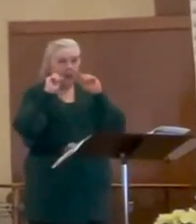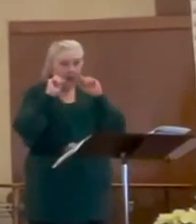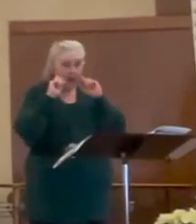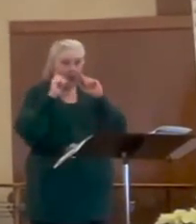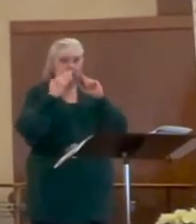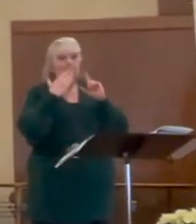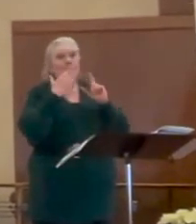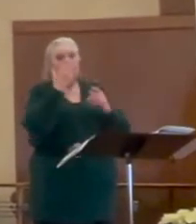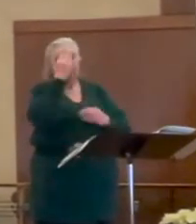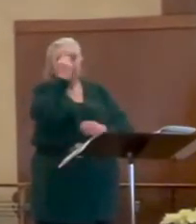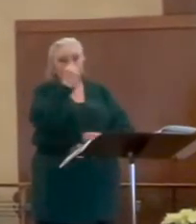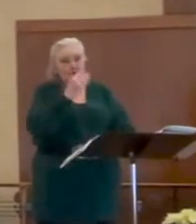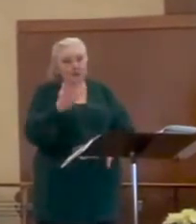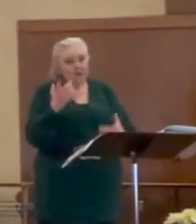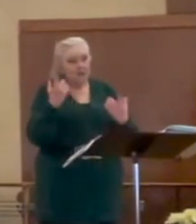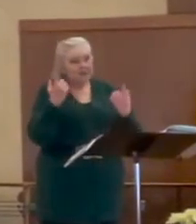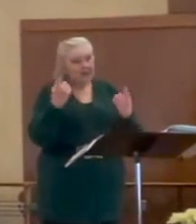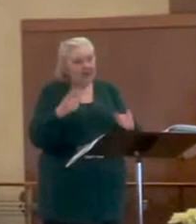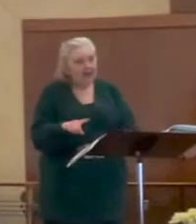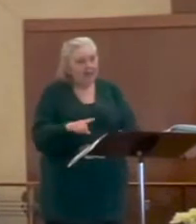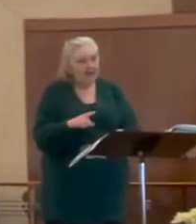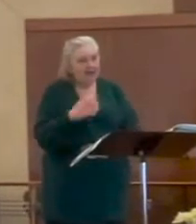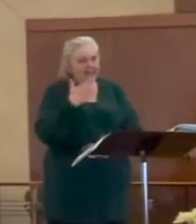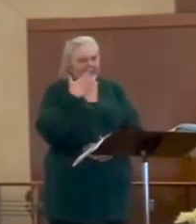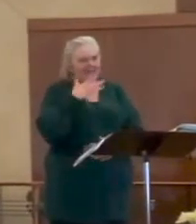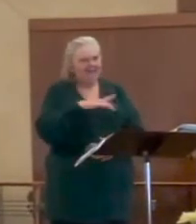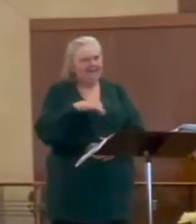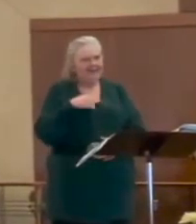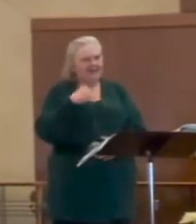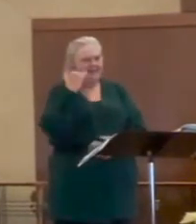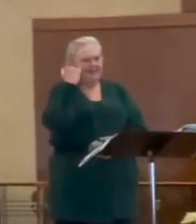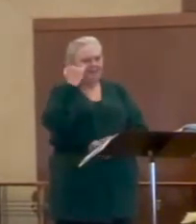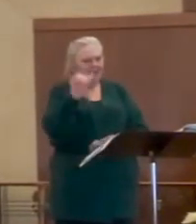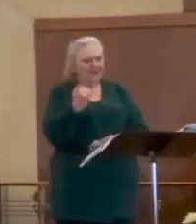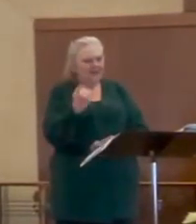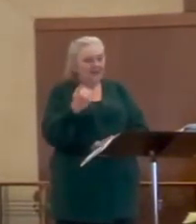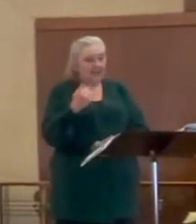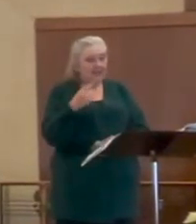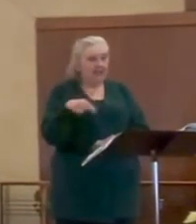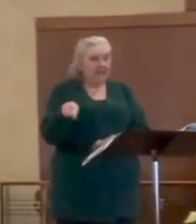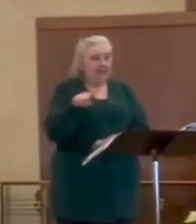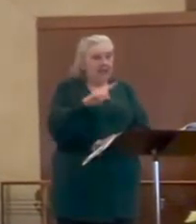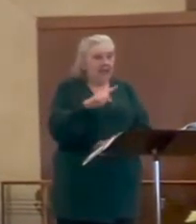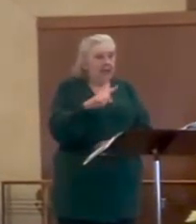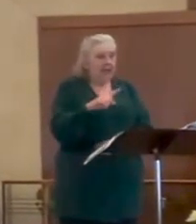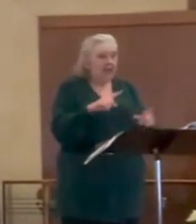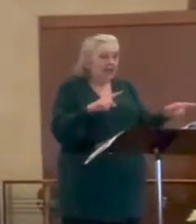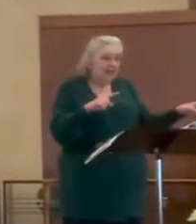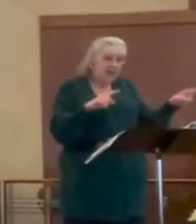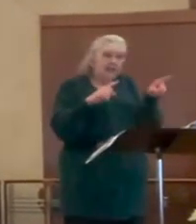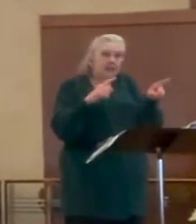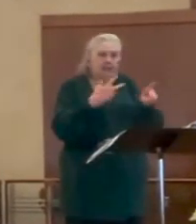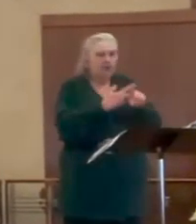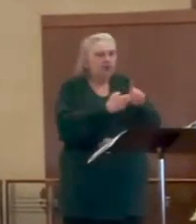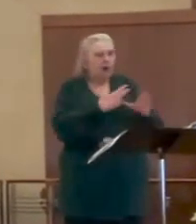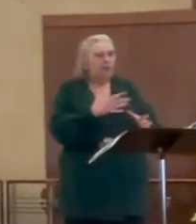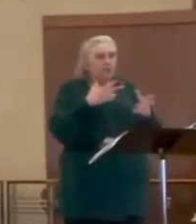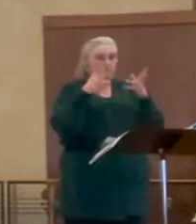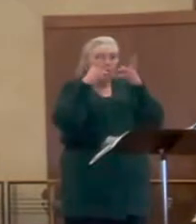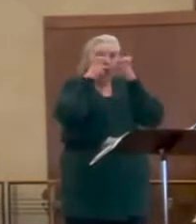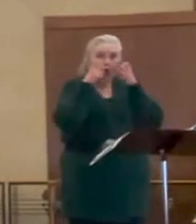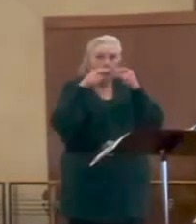happened then. They were the lucky ones, I suppose. They heard the news as it happened. They didn't have to